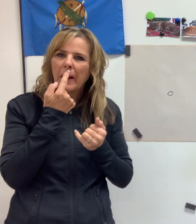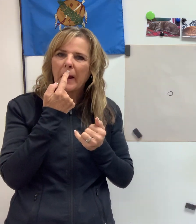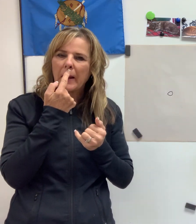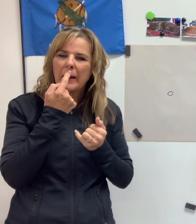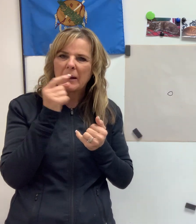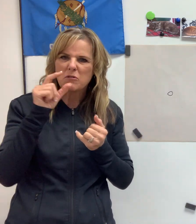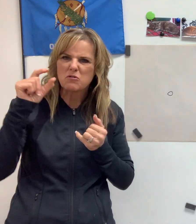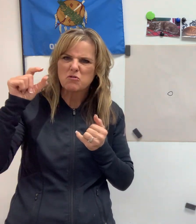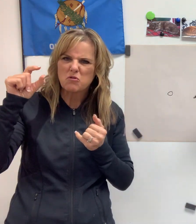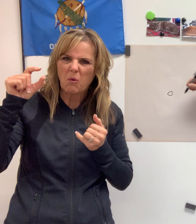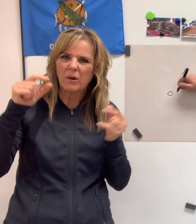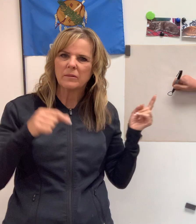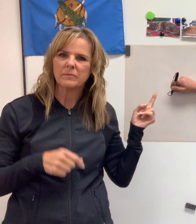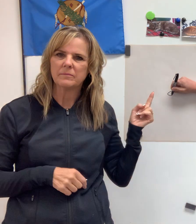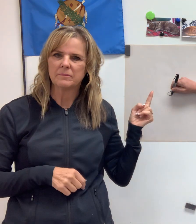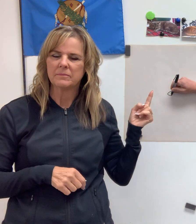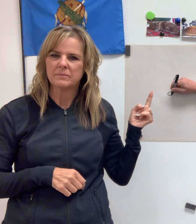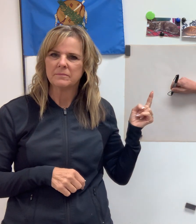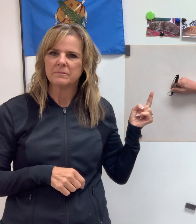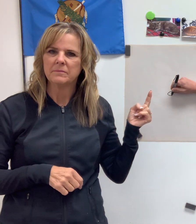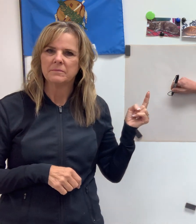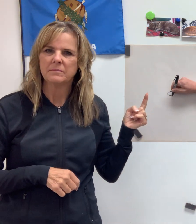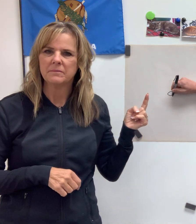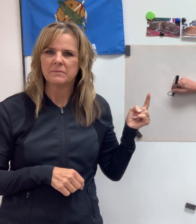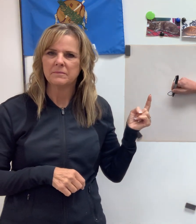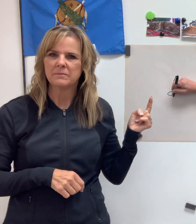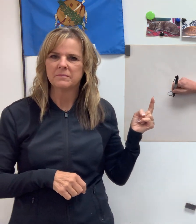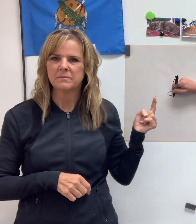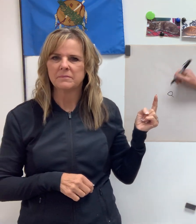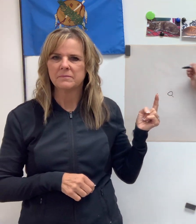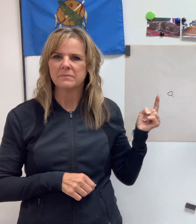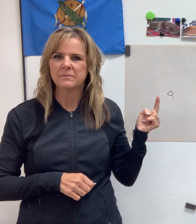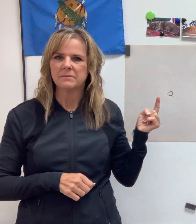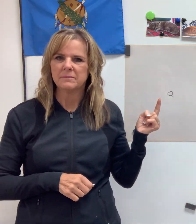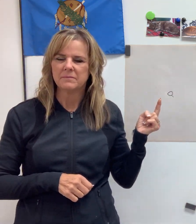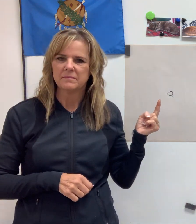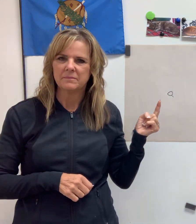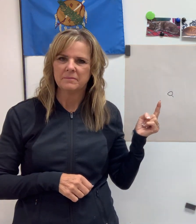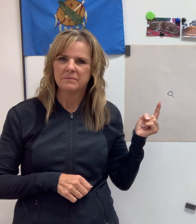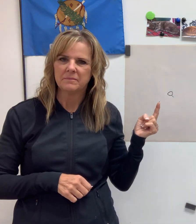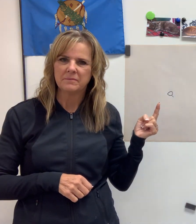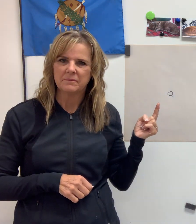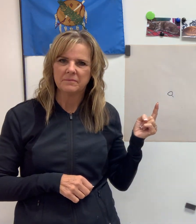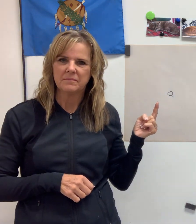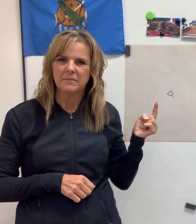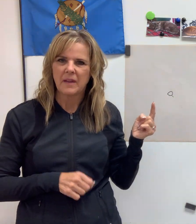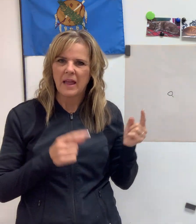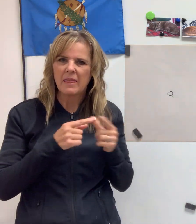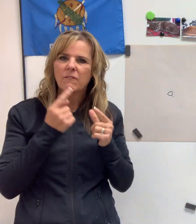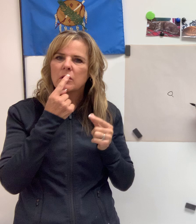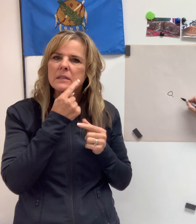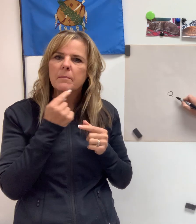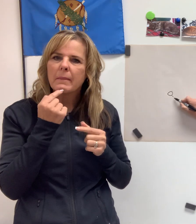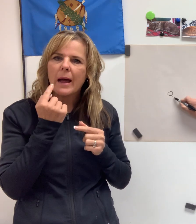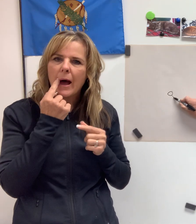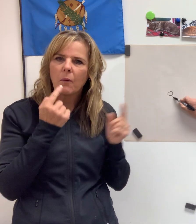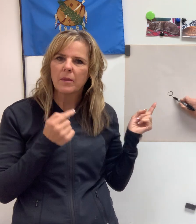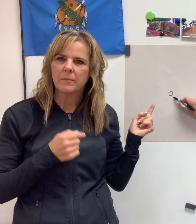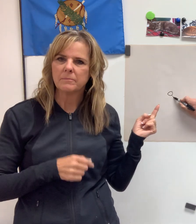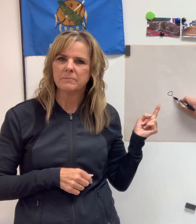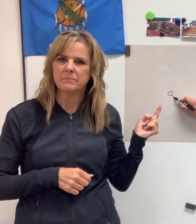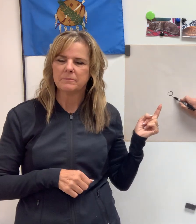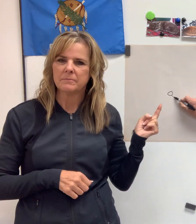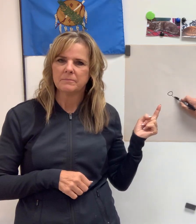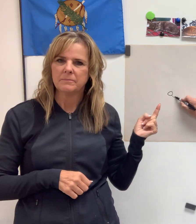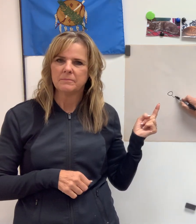little short straight line. So I'm going to draw a little short straight line. And then for his mouth, we're going to